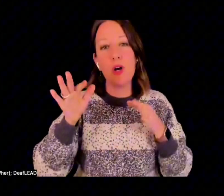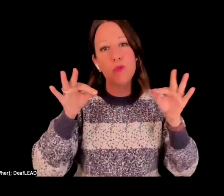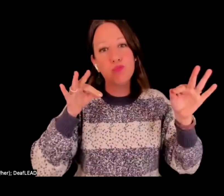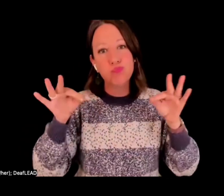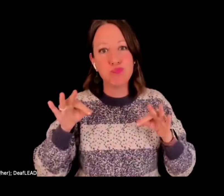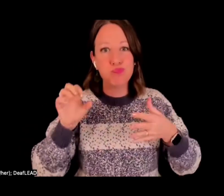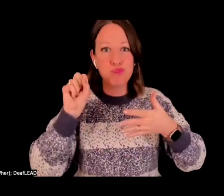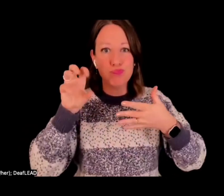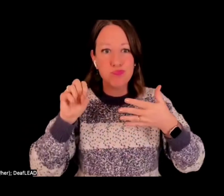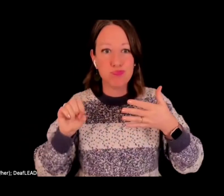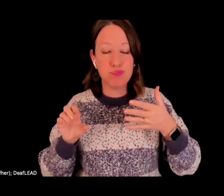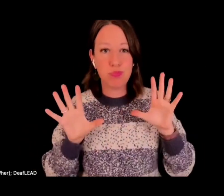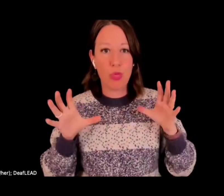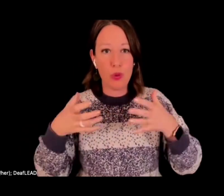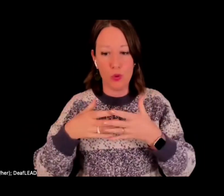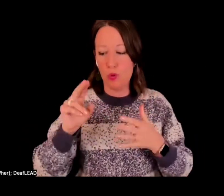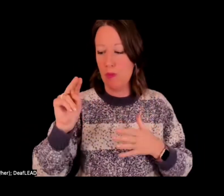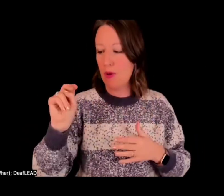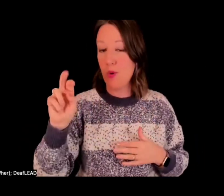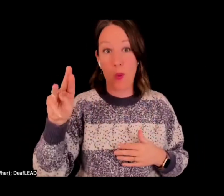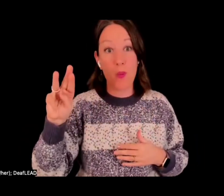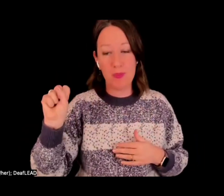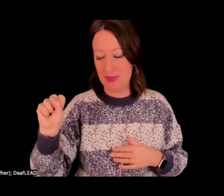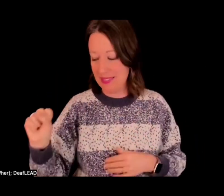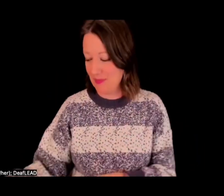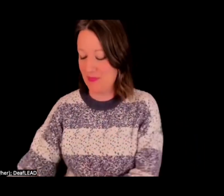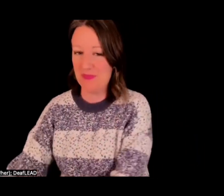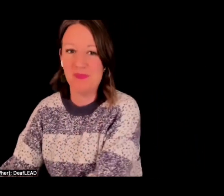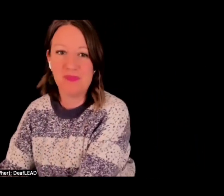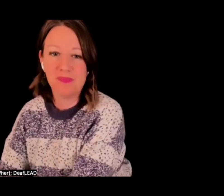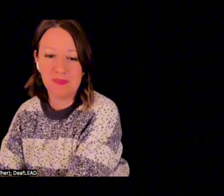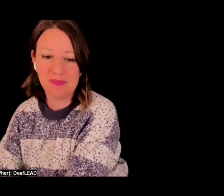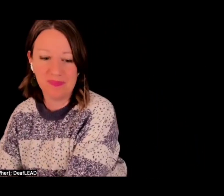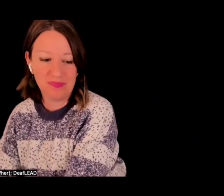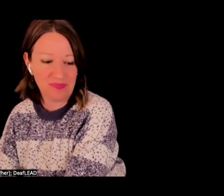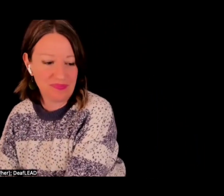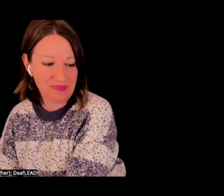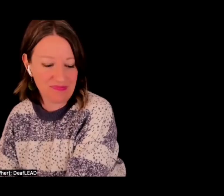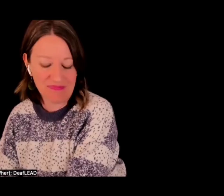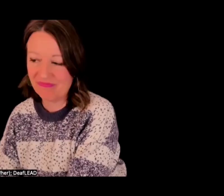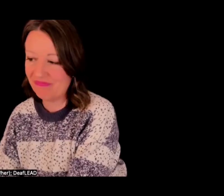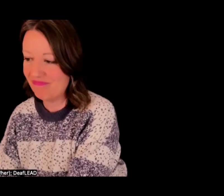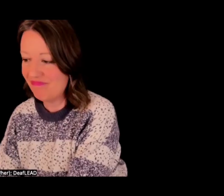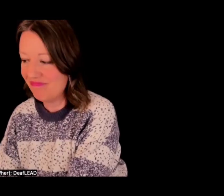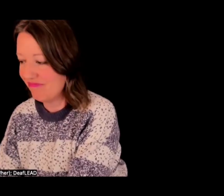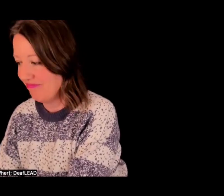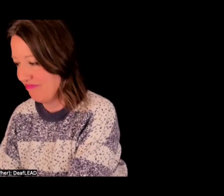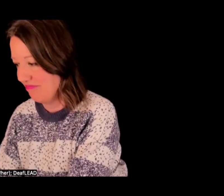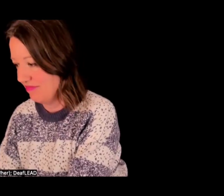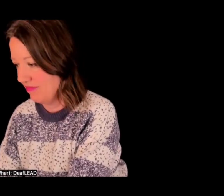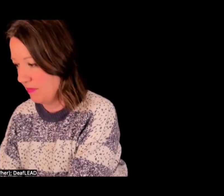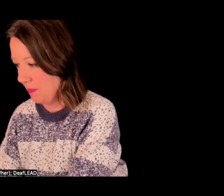Before we get started on the arts, I will go through our group norms.